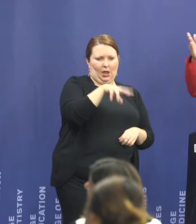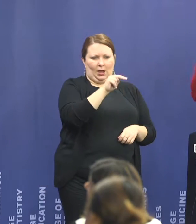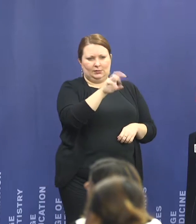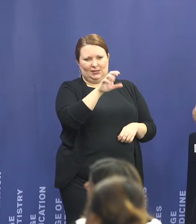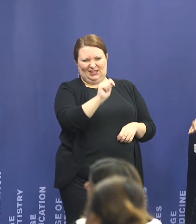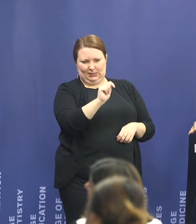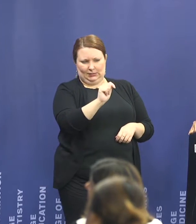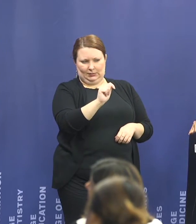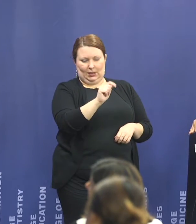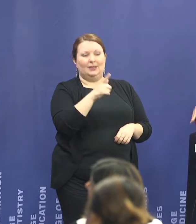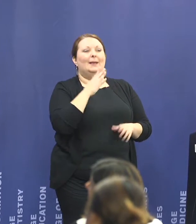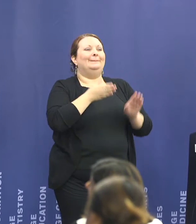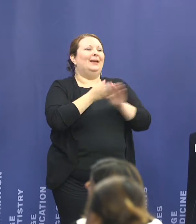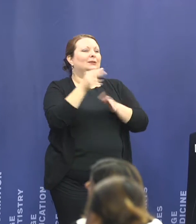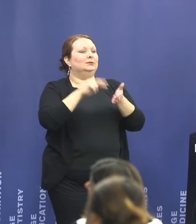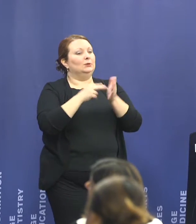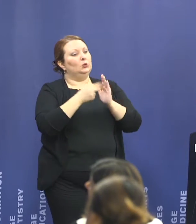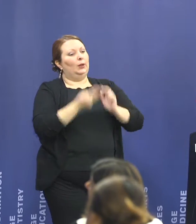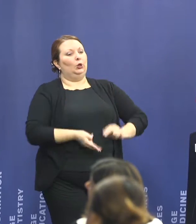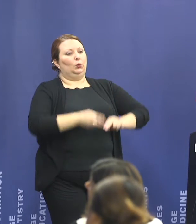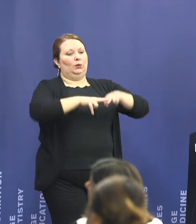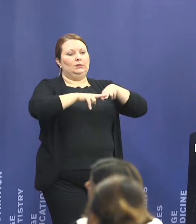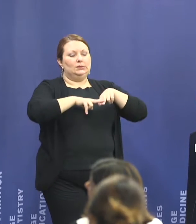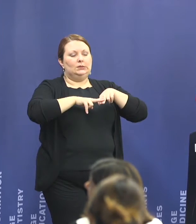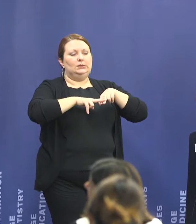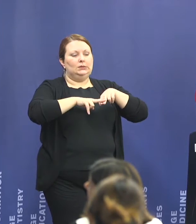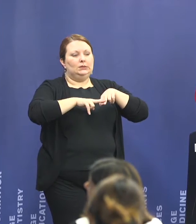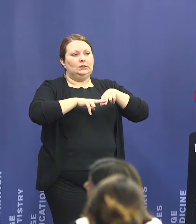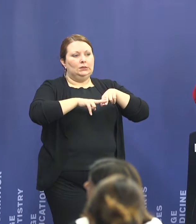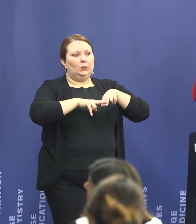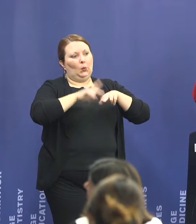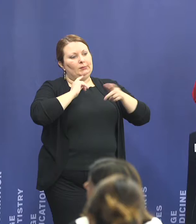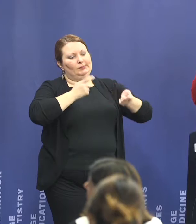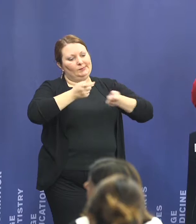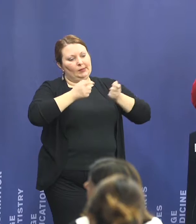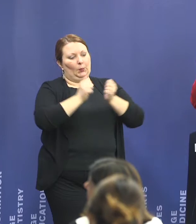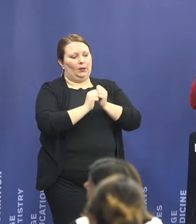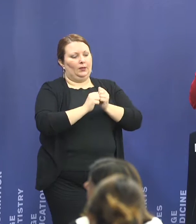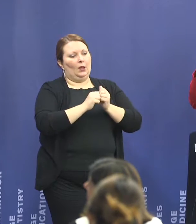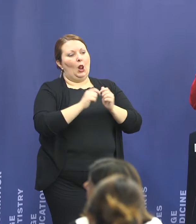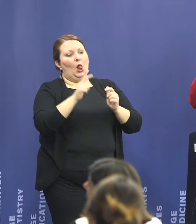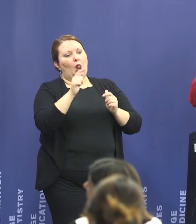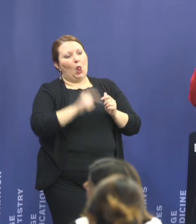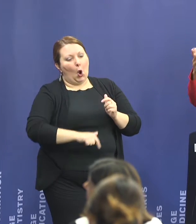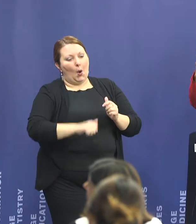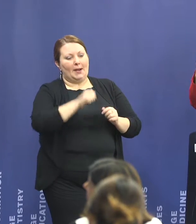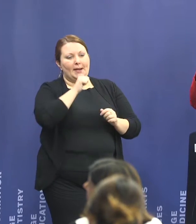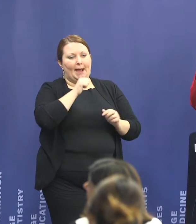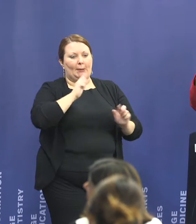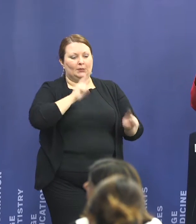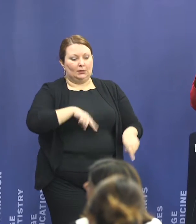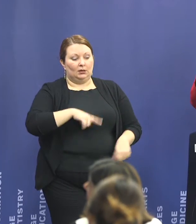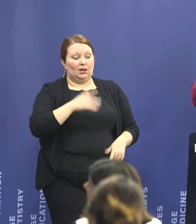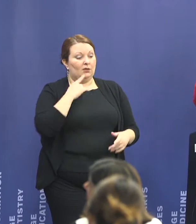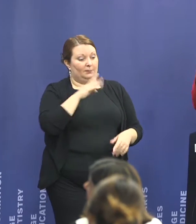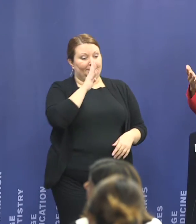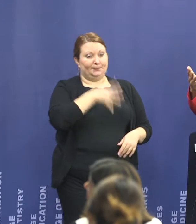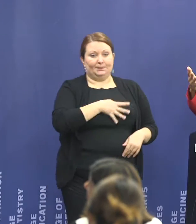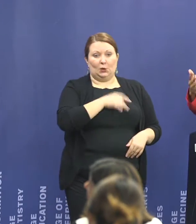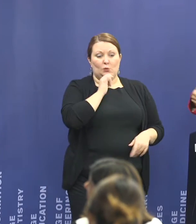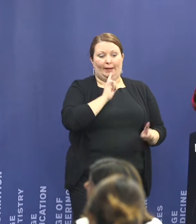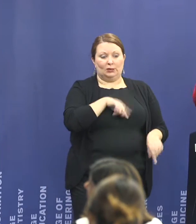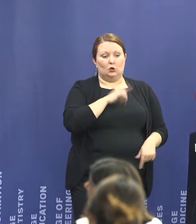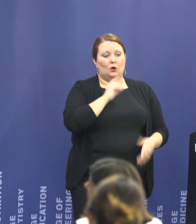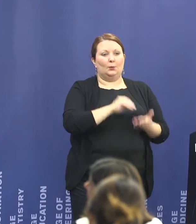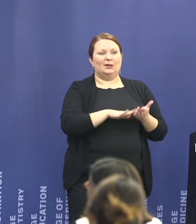And the main purpose, they say, is to increase or to deal with the lower non-response, meaning that they either don't answer the question or